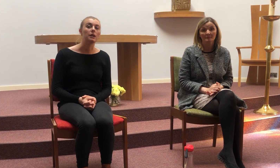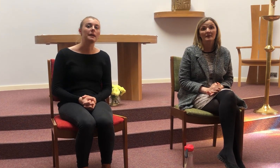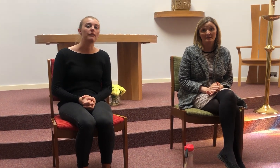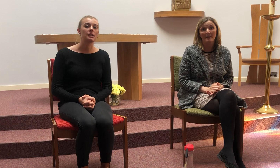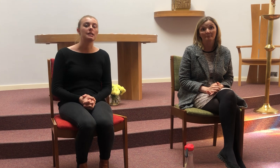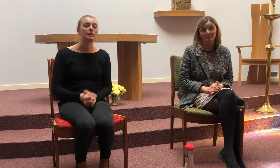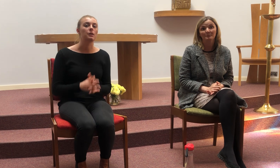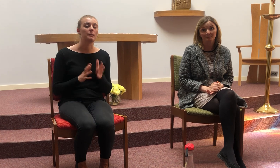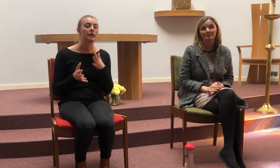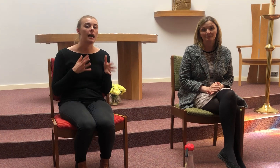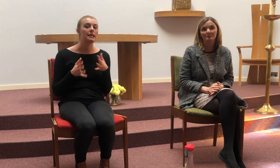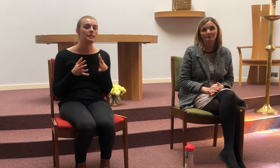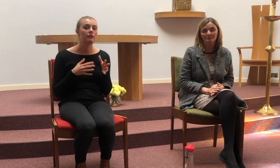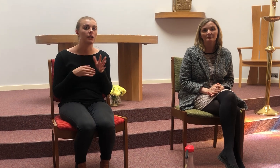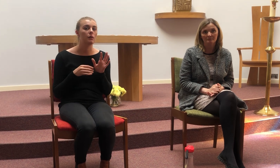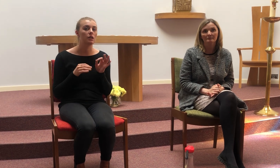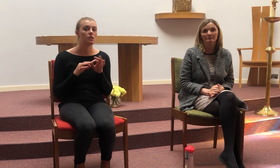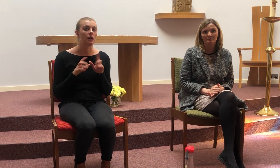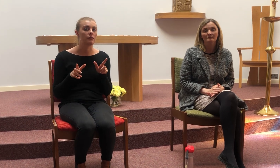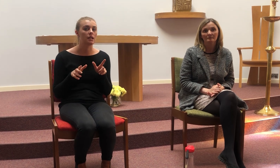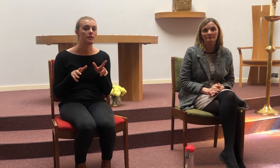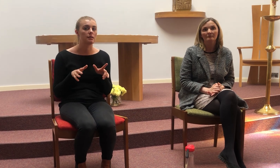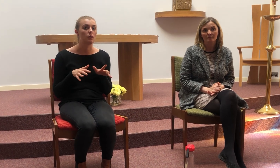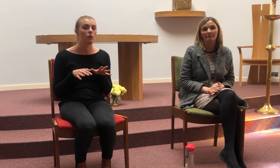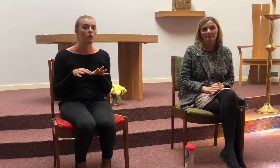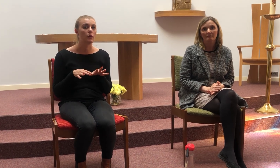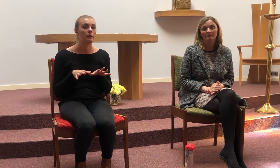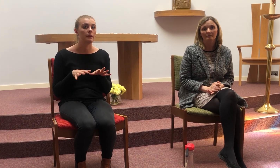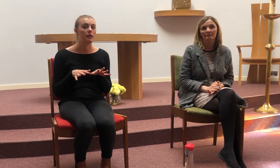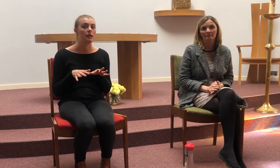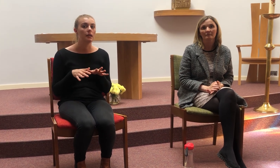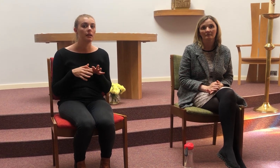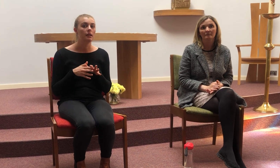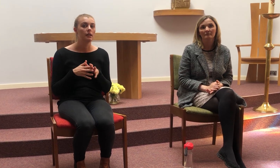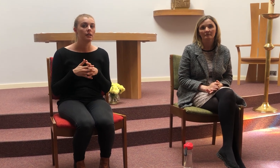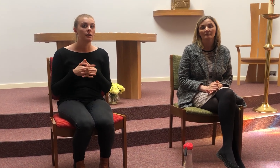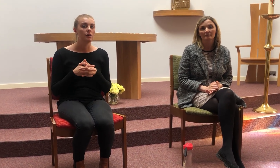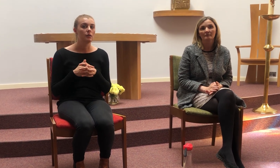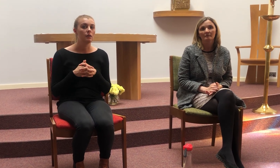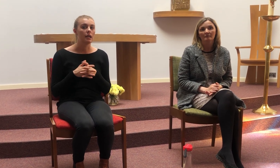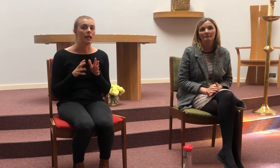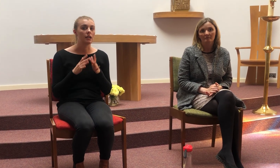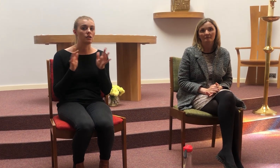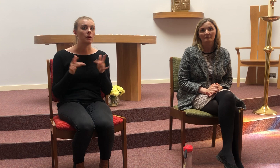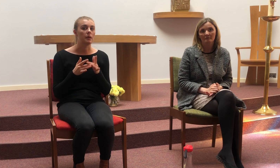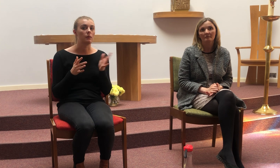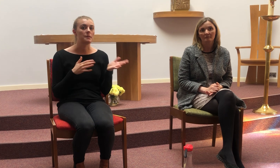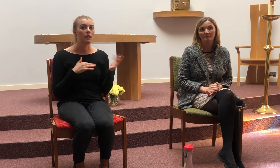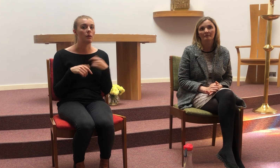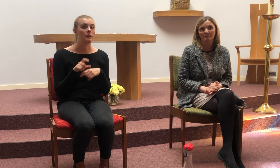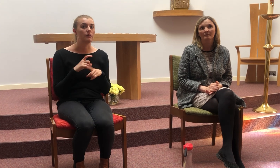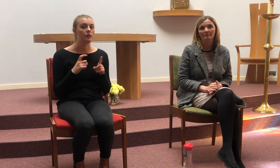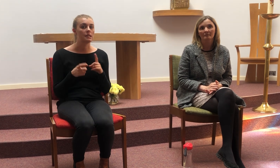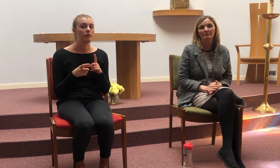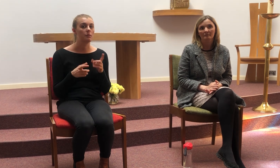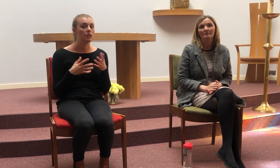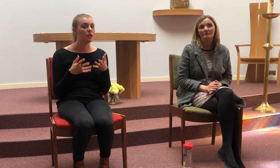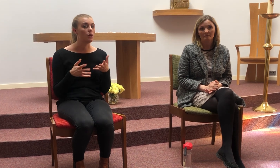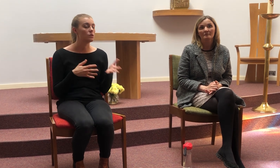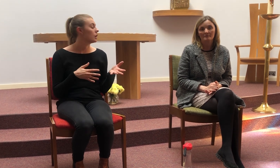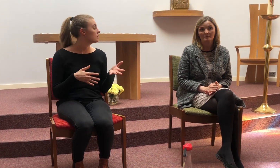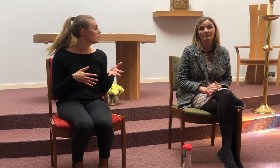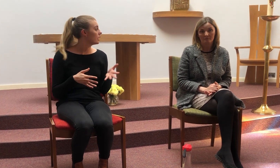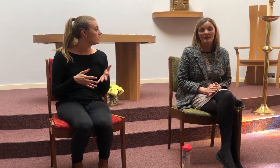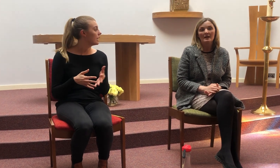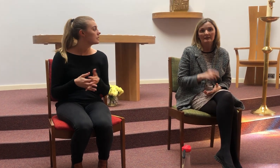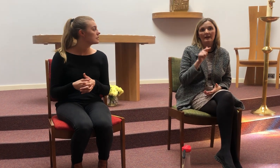So yeah, will there be advertising? Will there be an ISL video on it to advertise them, or will it be in English, or will it be on the website, or will it be for the deaf community